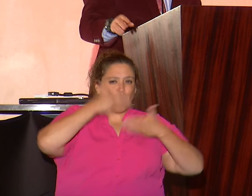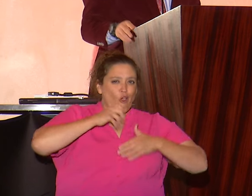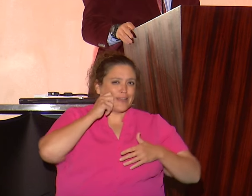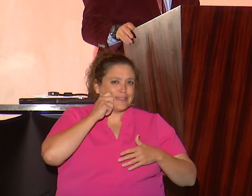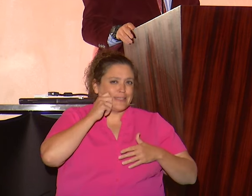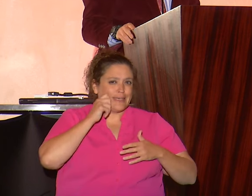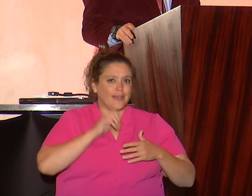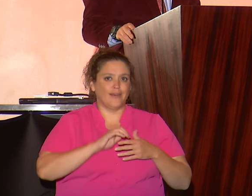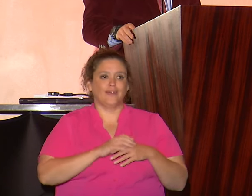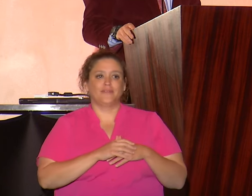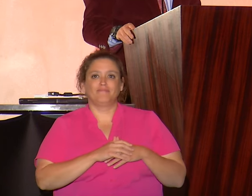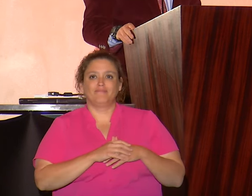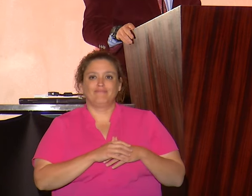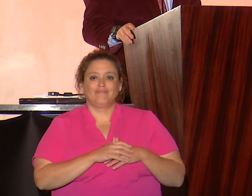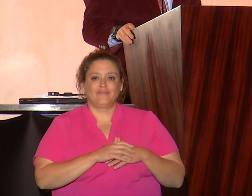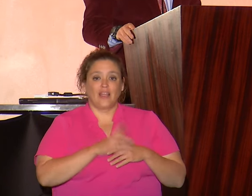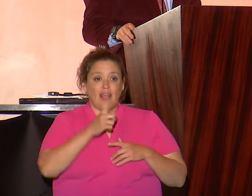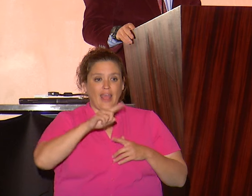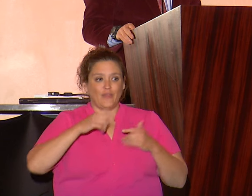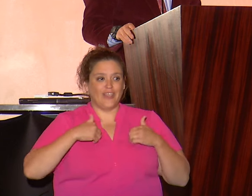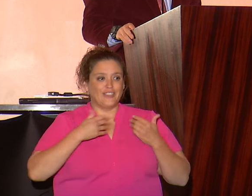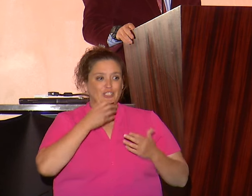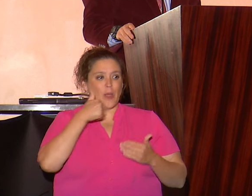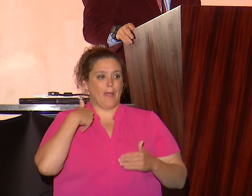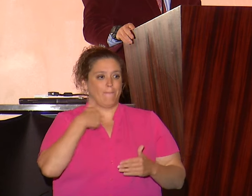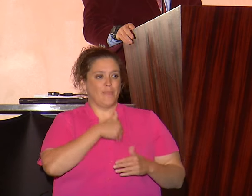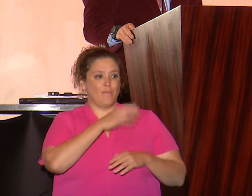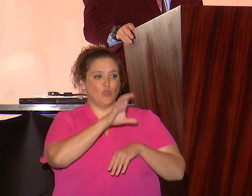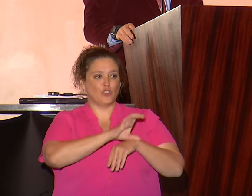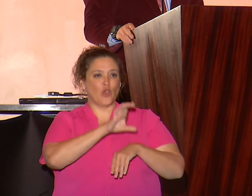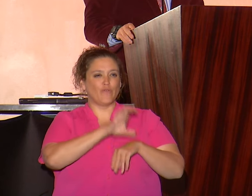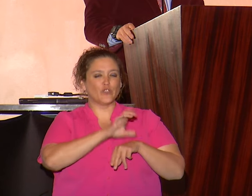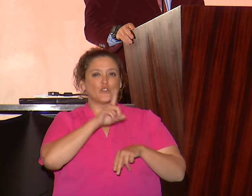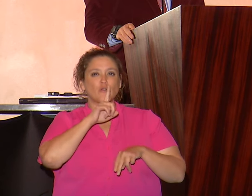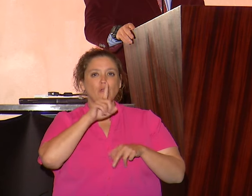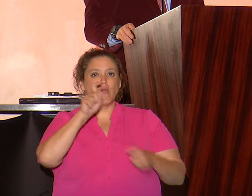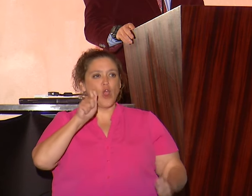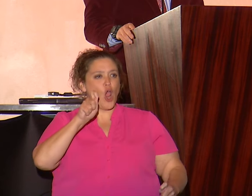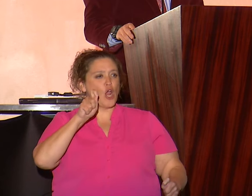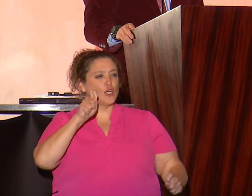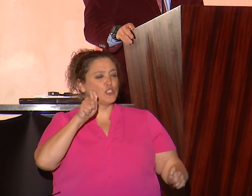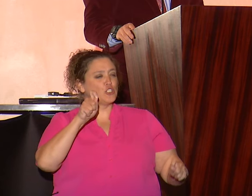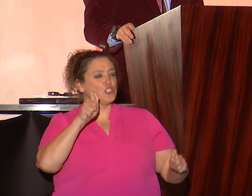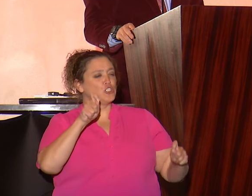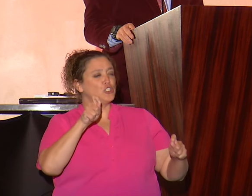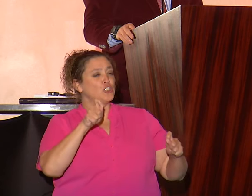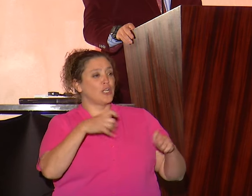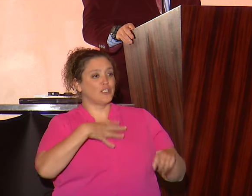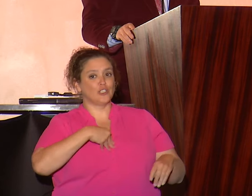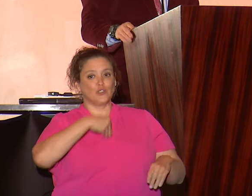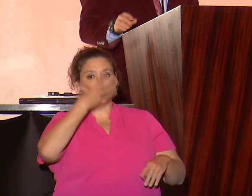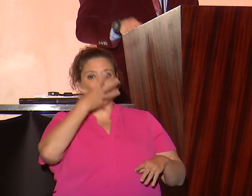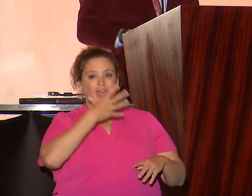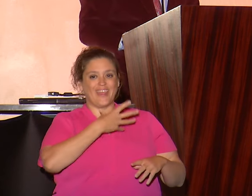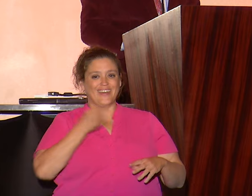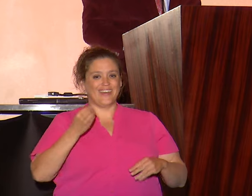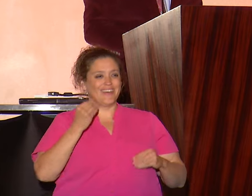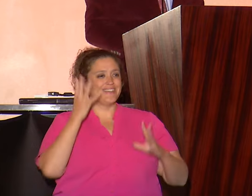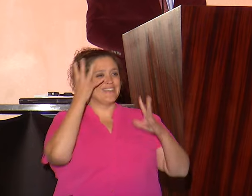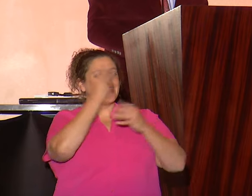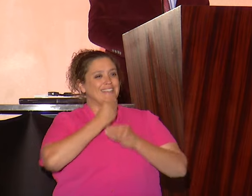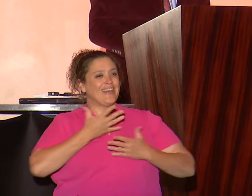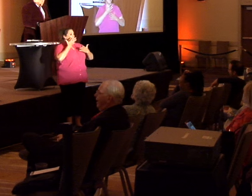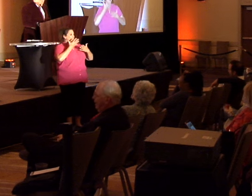And a quote, "These young members of the church are changing to whiteness and delightsomeness."